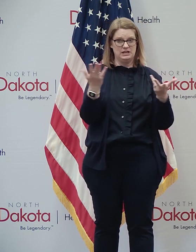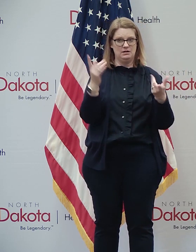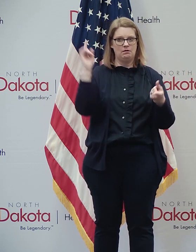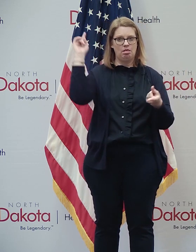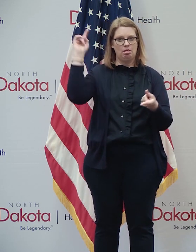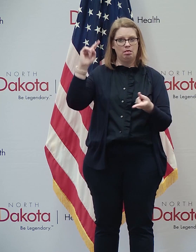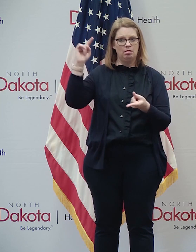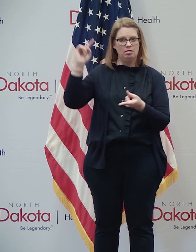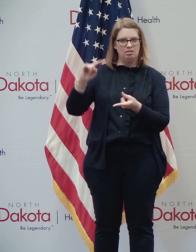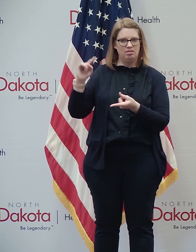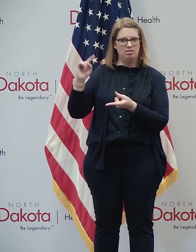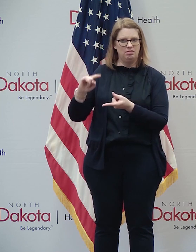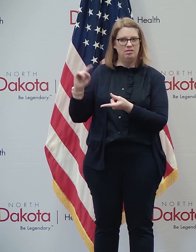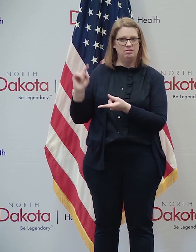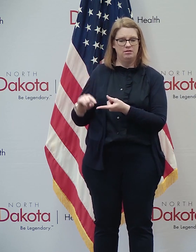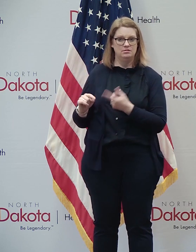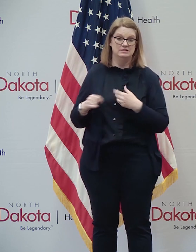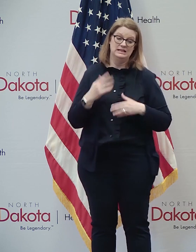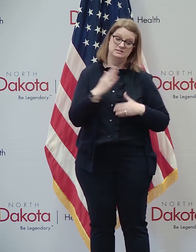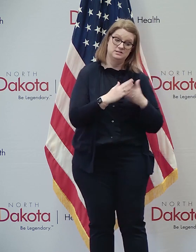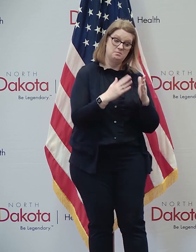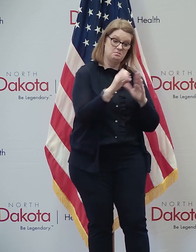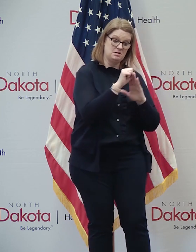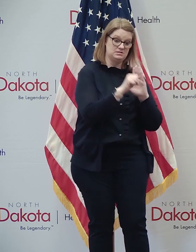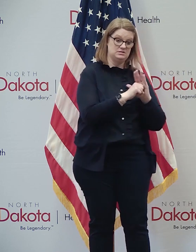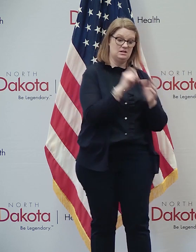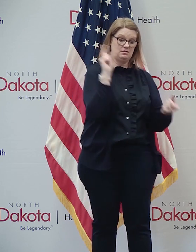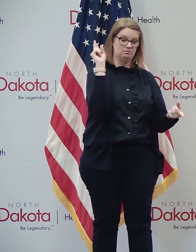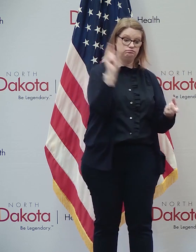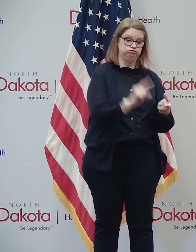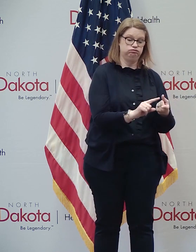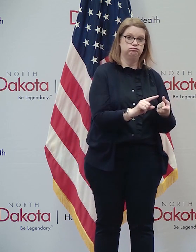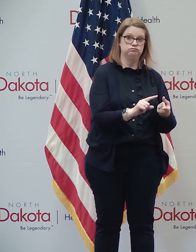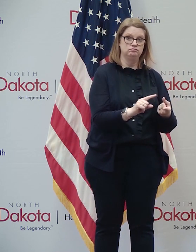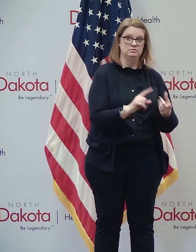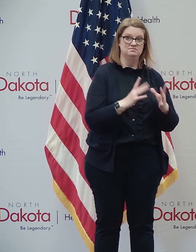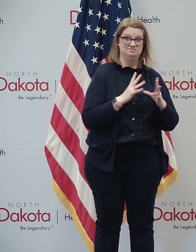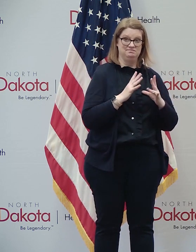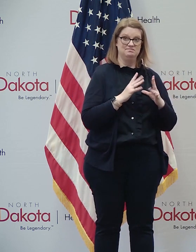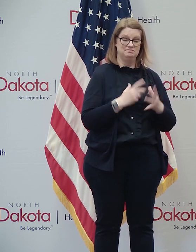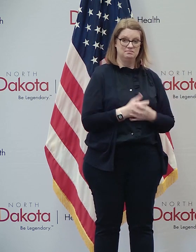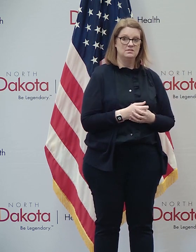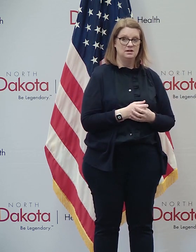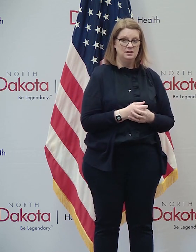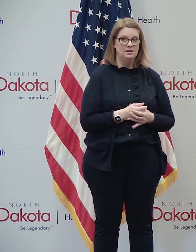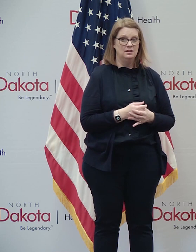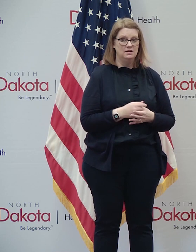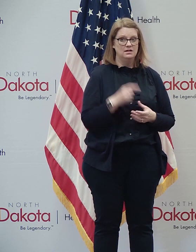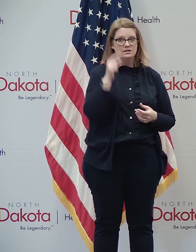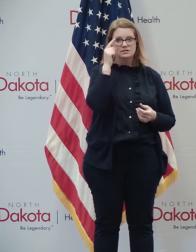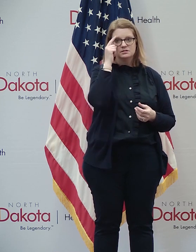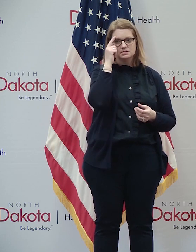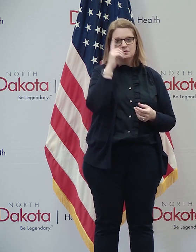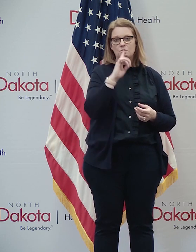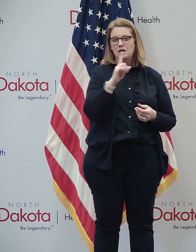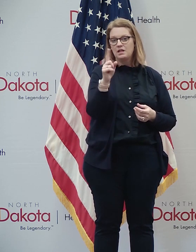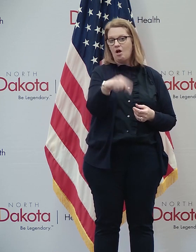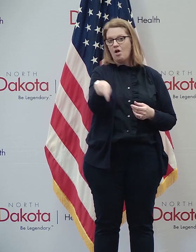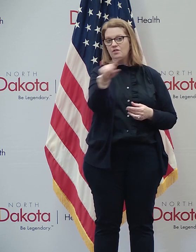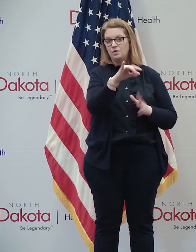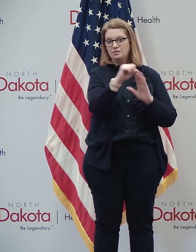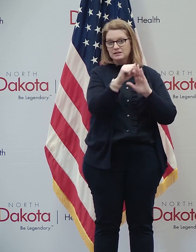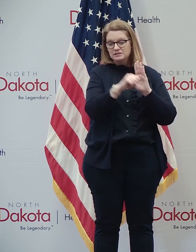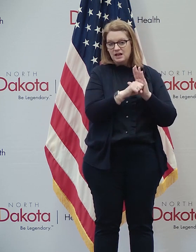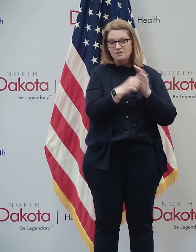responsibility, social responsibility, individual responsibility of taking care of themselves and those around them. And I think that's one of the reasons why we're